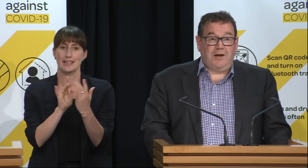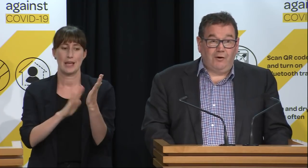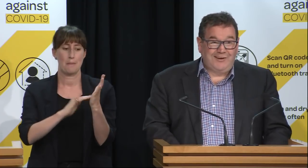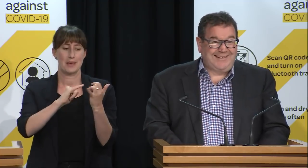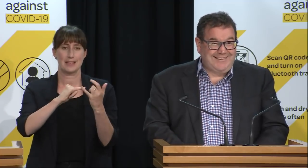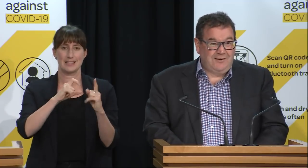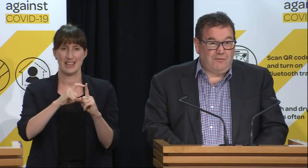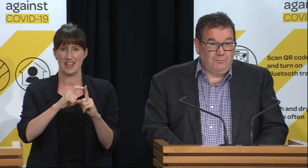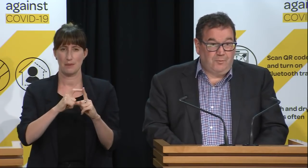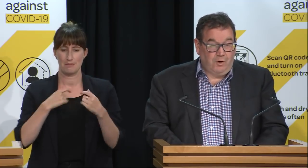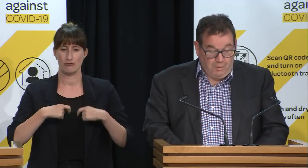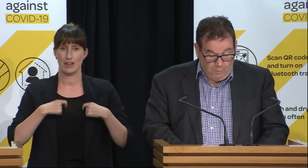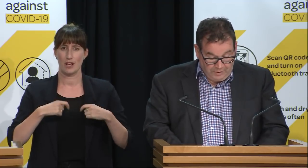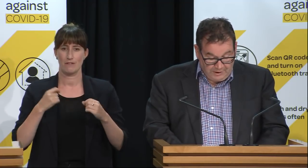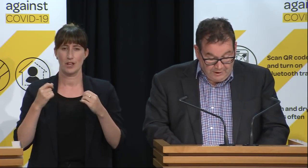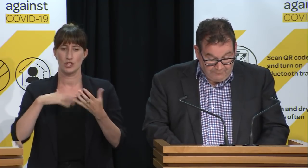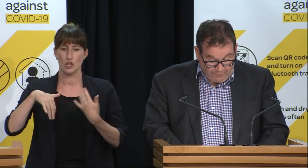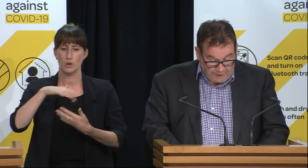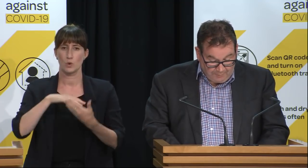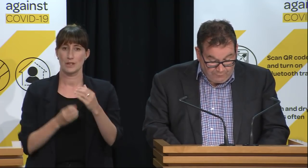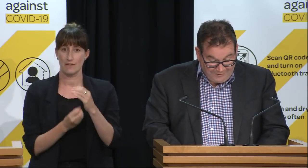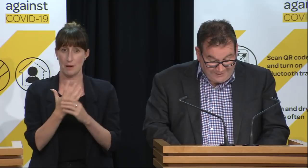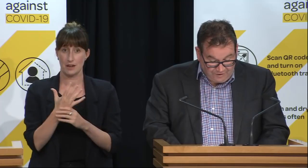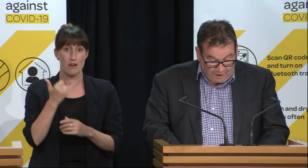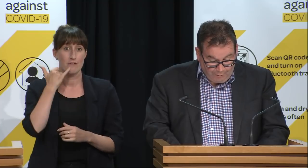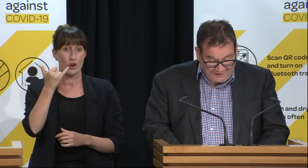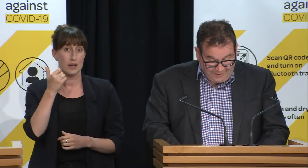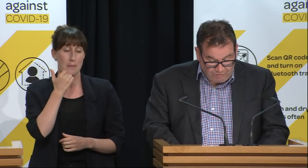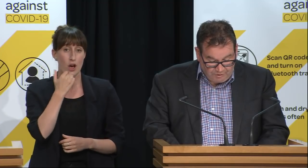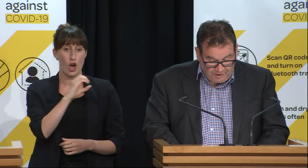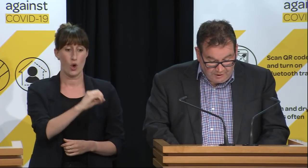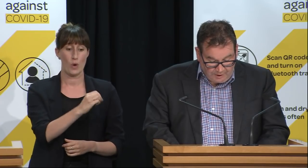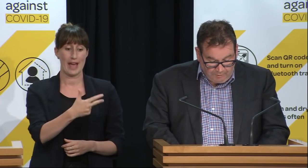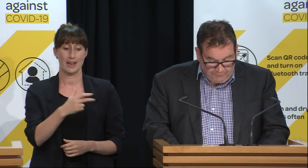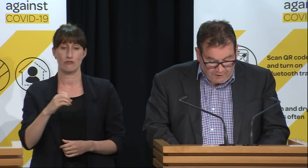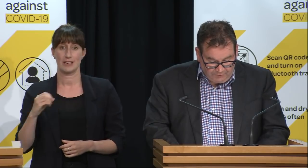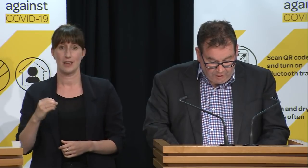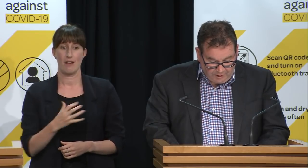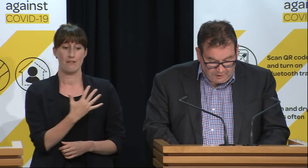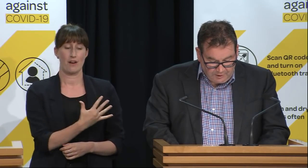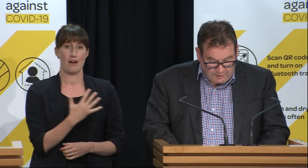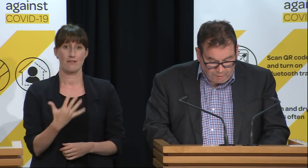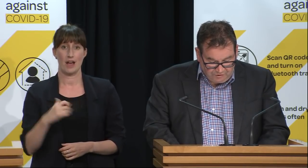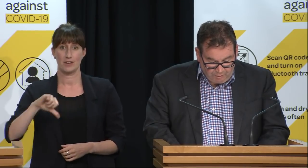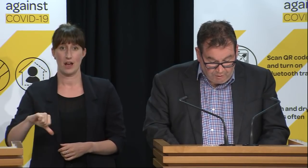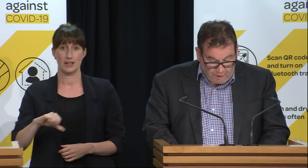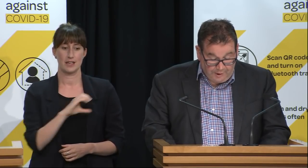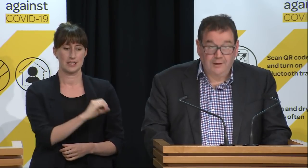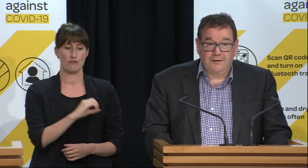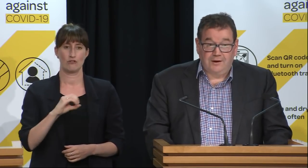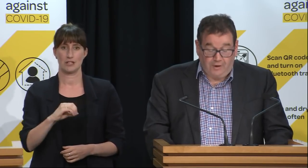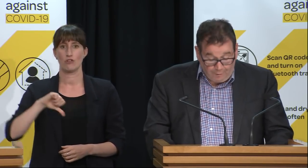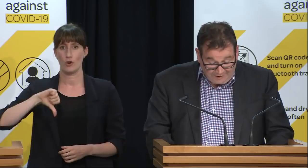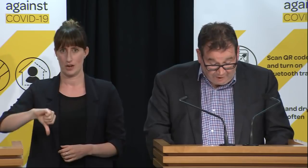standing up their contact centre from tomorrow morning. The phone number for that is 0800 559